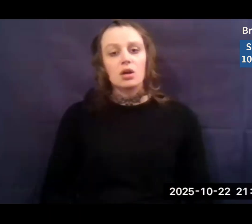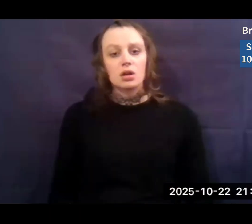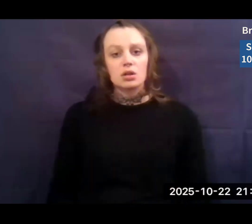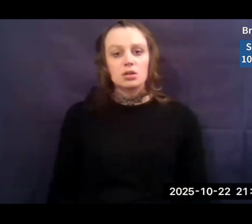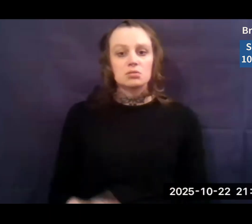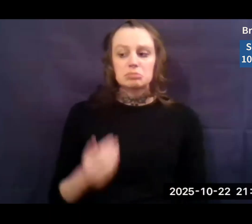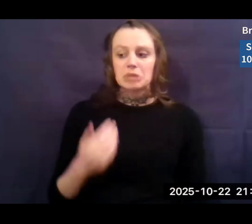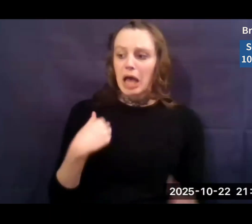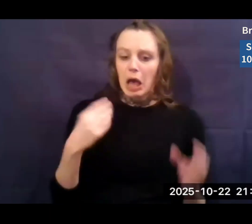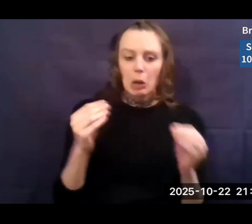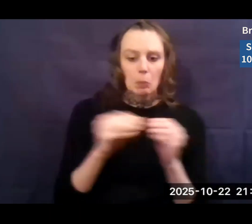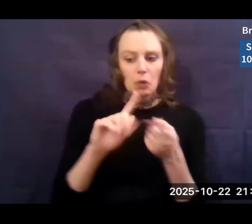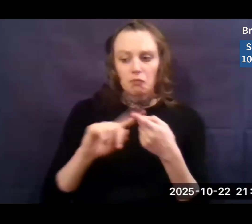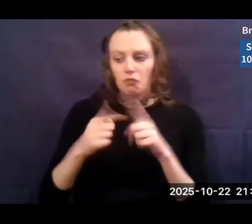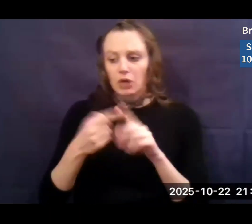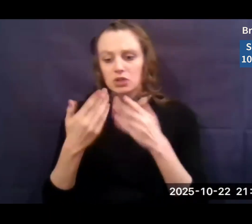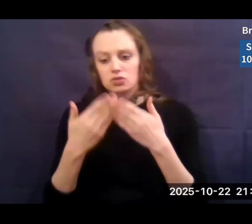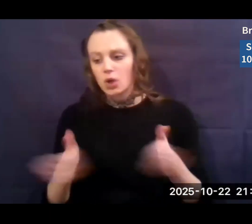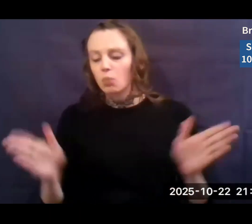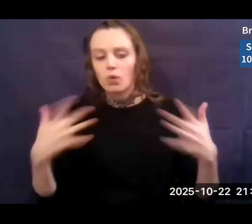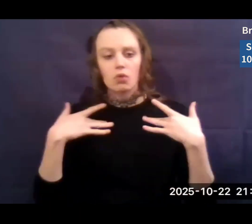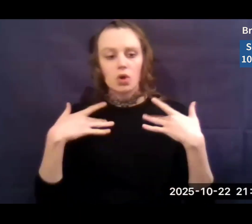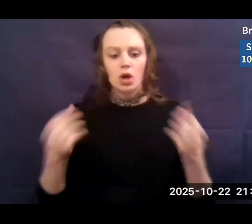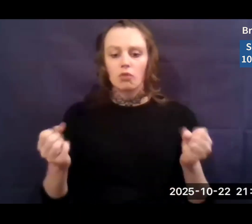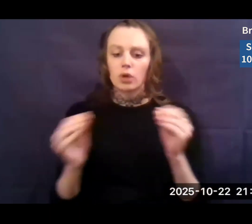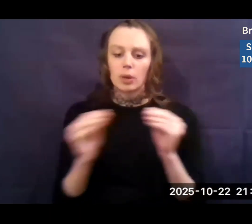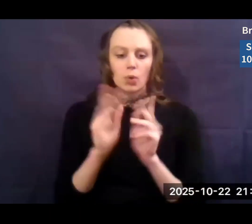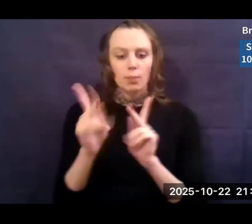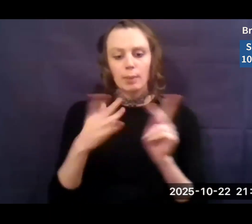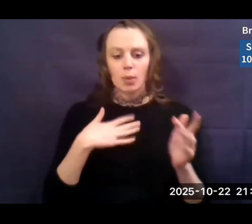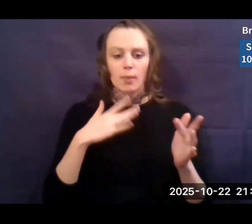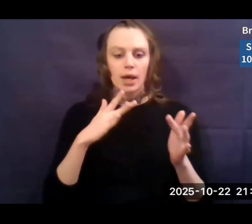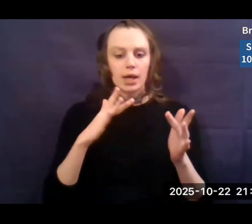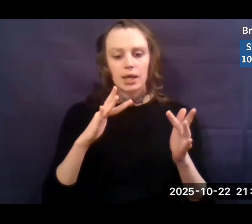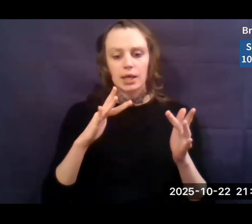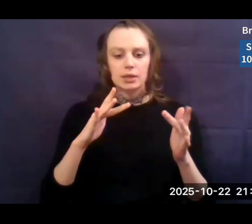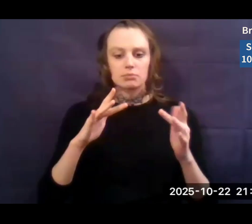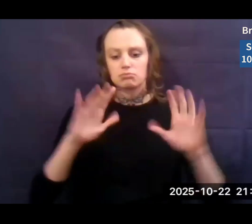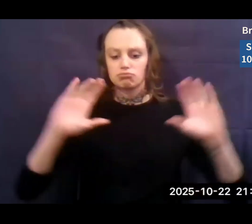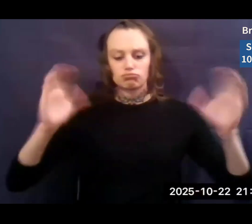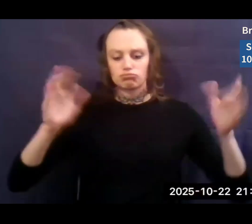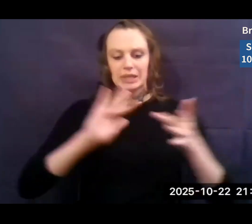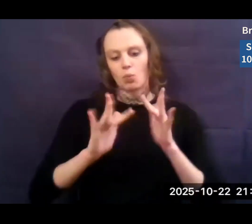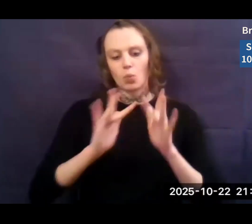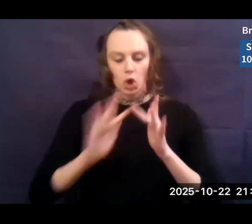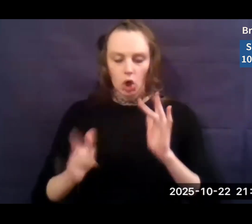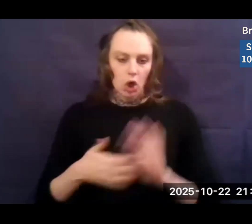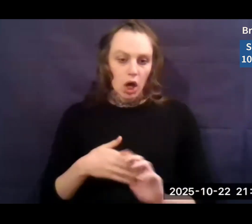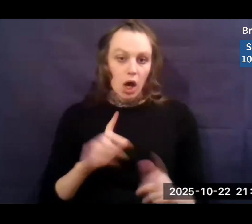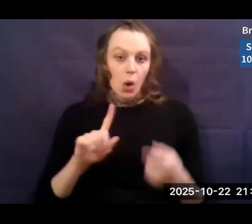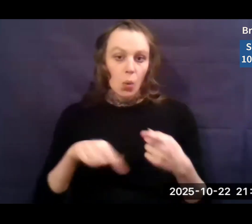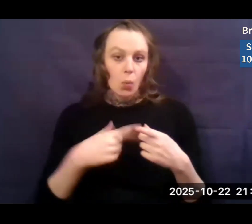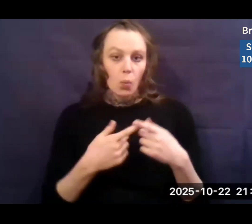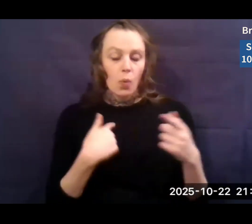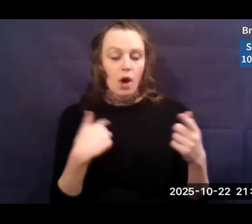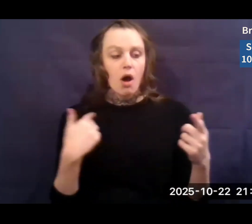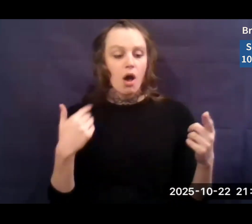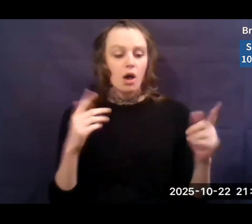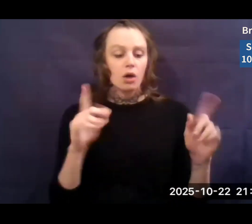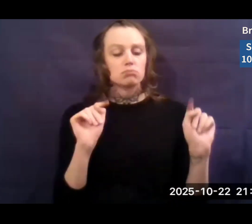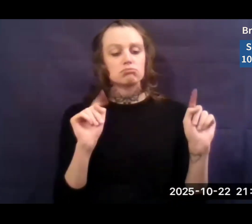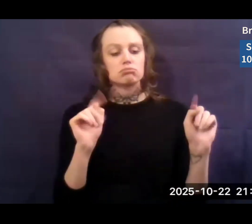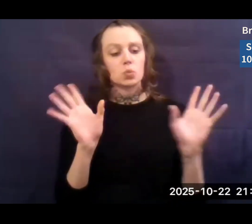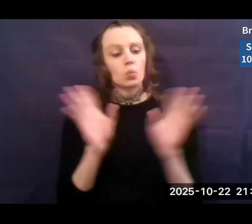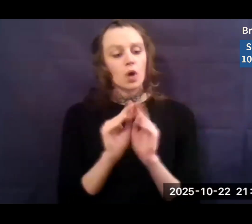more friends in recovery, more people in my network. When I go to these conferences, I get to hear some pretty